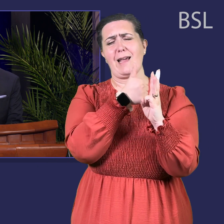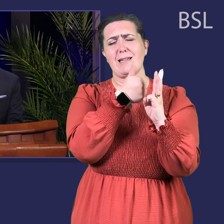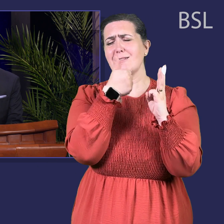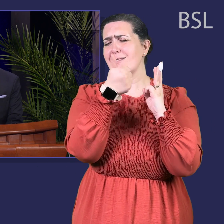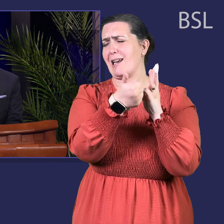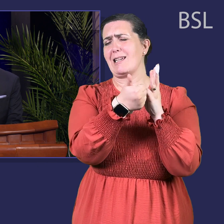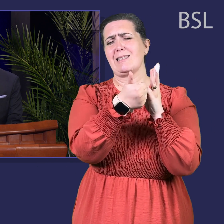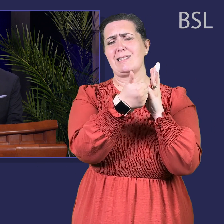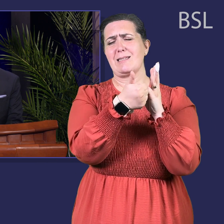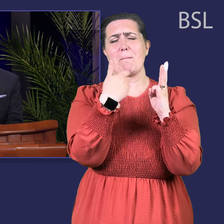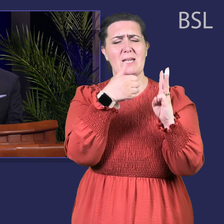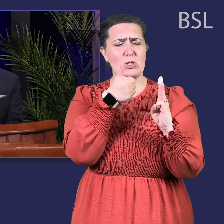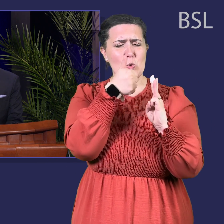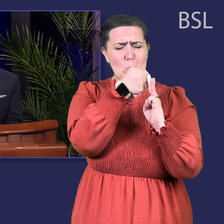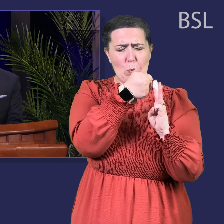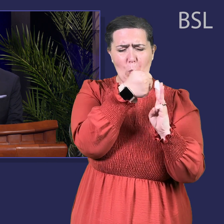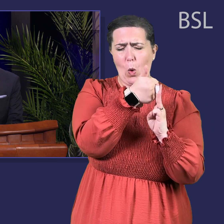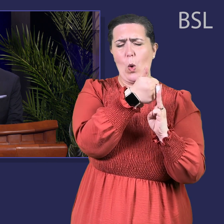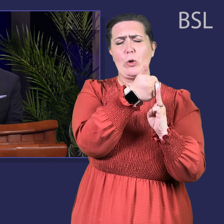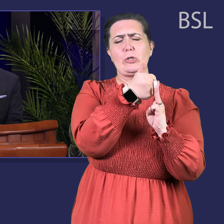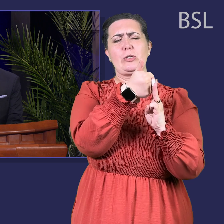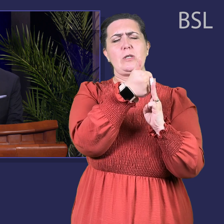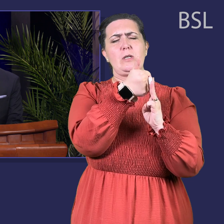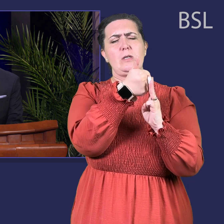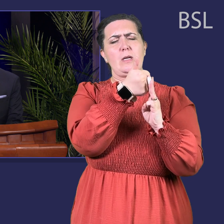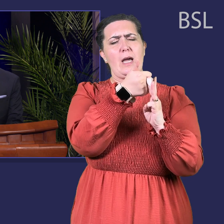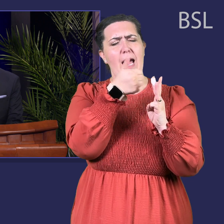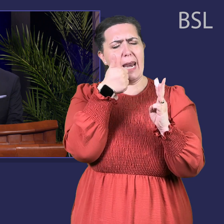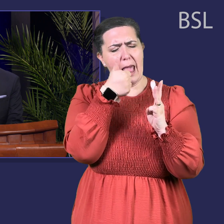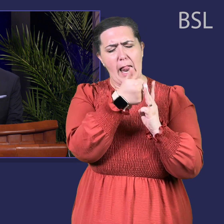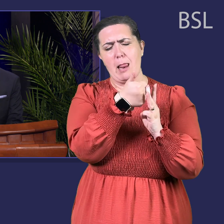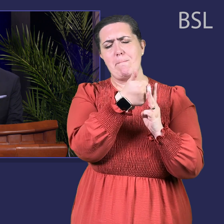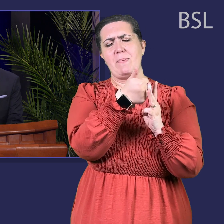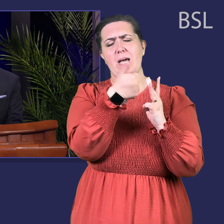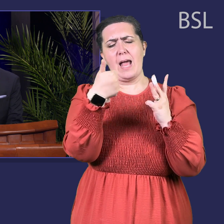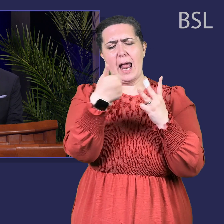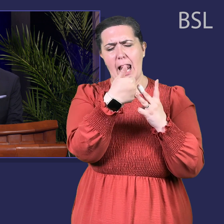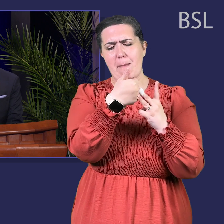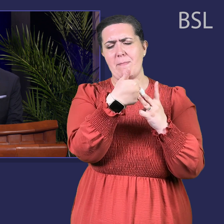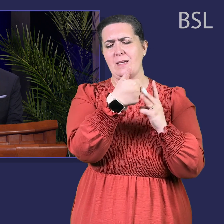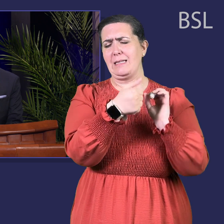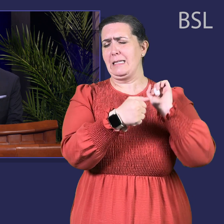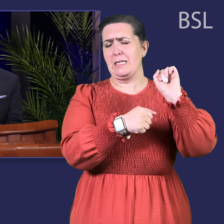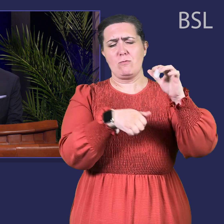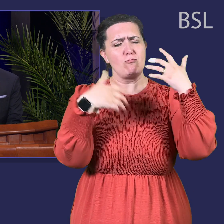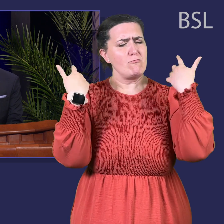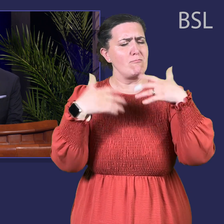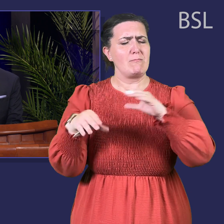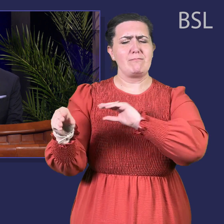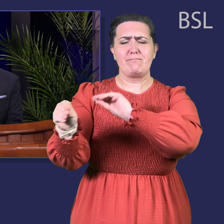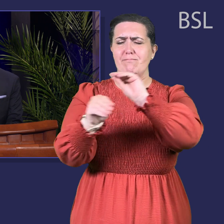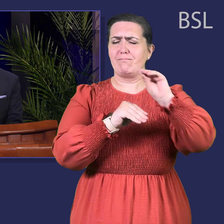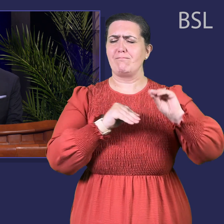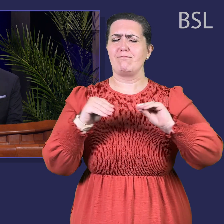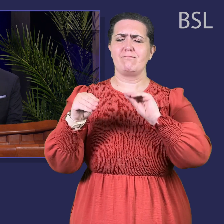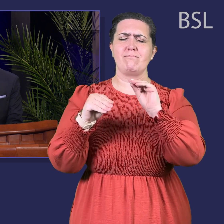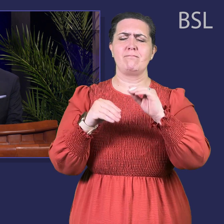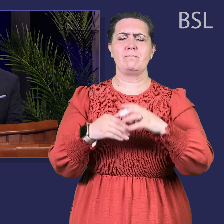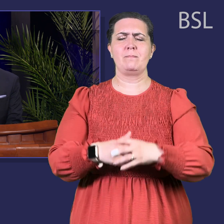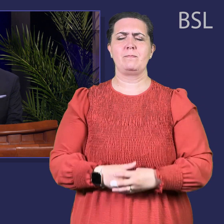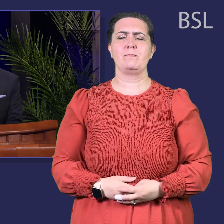noble counselors that have been supporting him and helping him in his marvelous